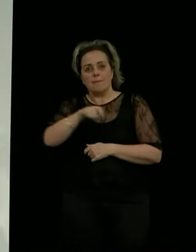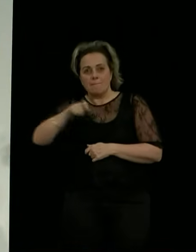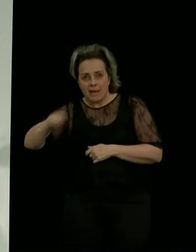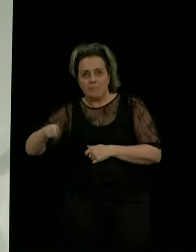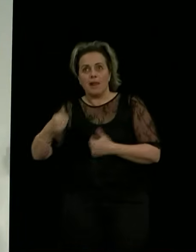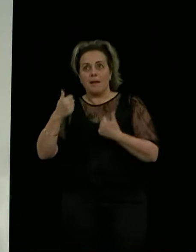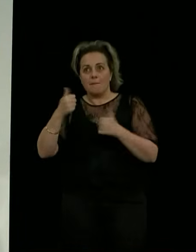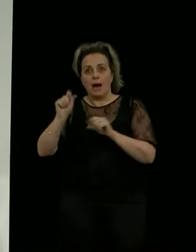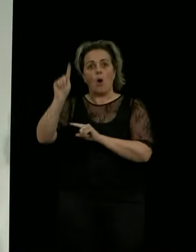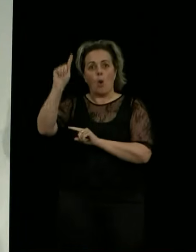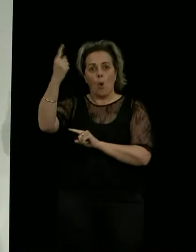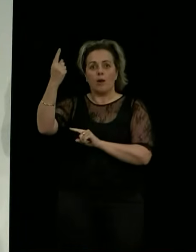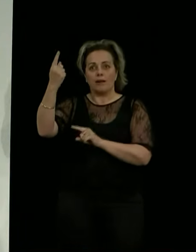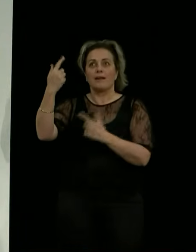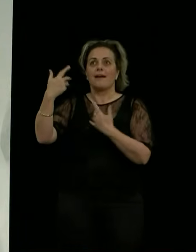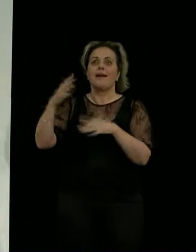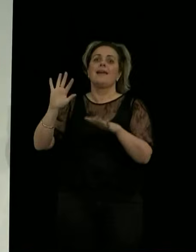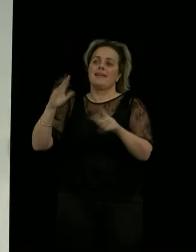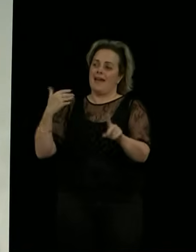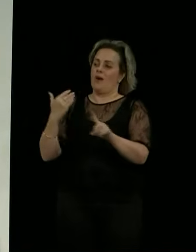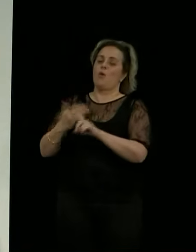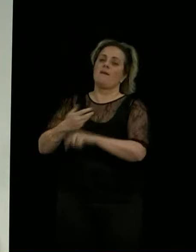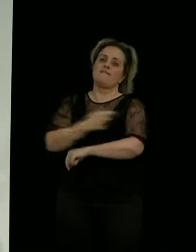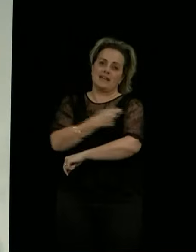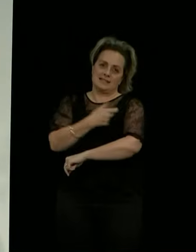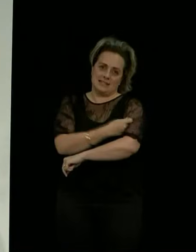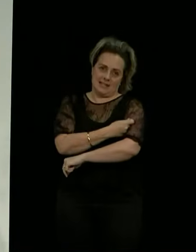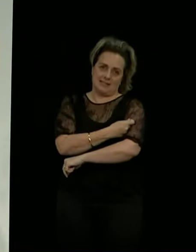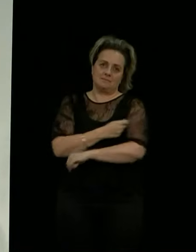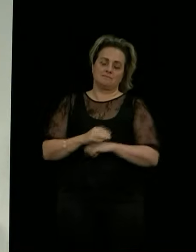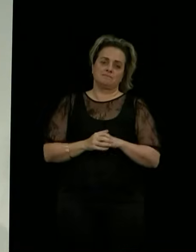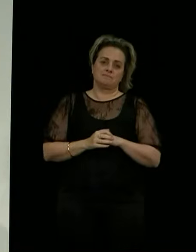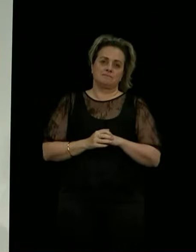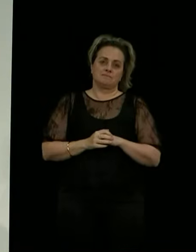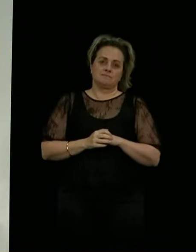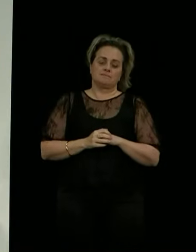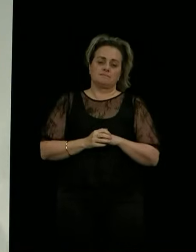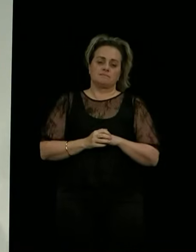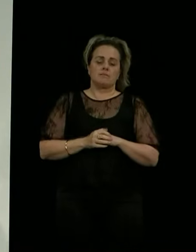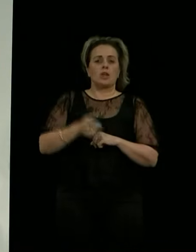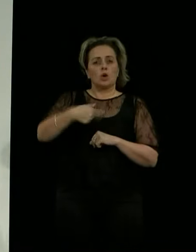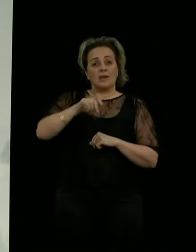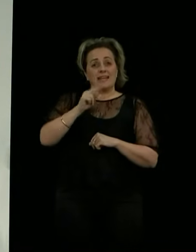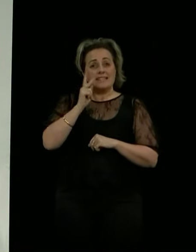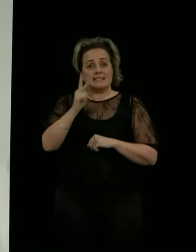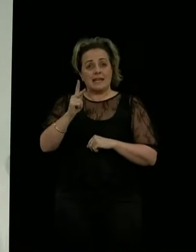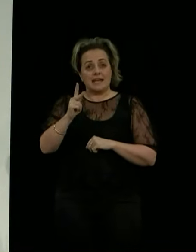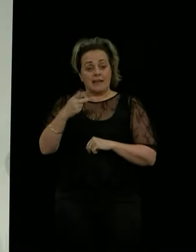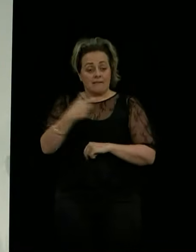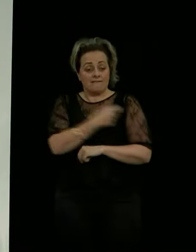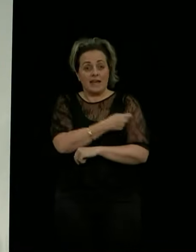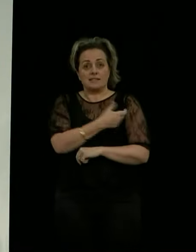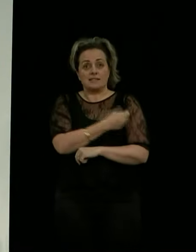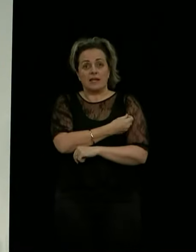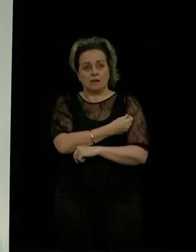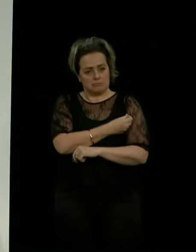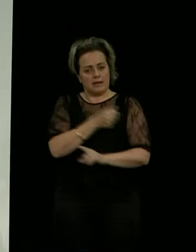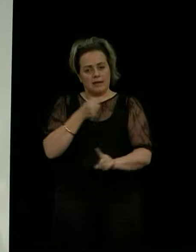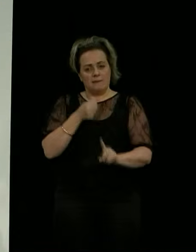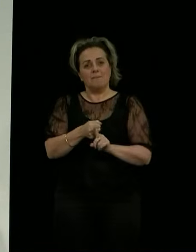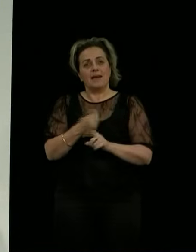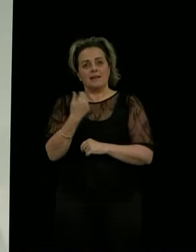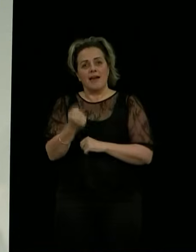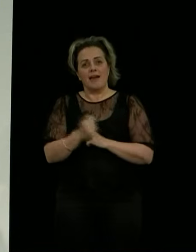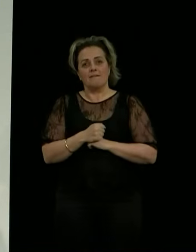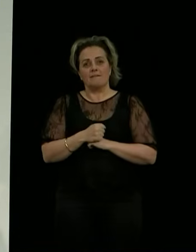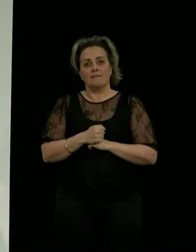387,642 more Aucklanders who are now fully vaccinated. And we can see vaccines are playing an important role. Only